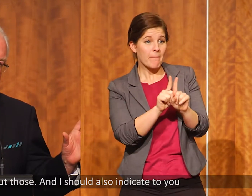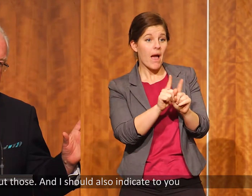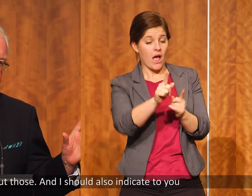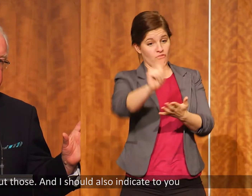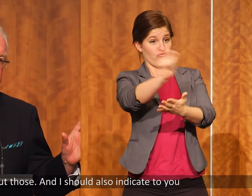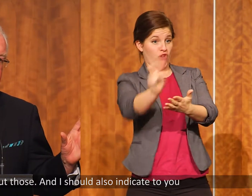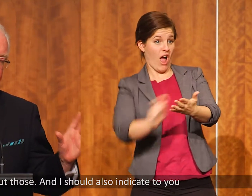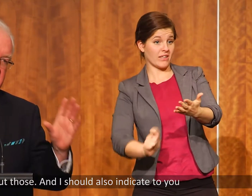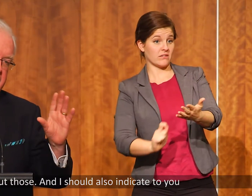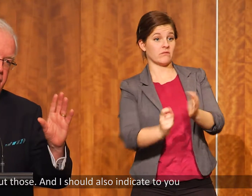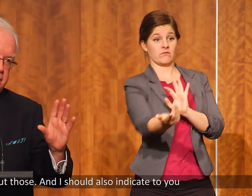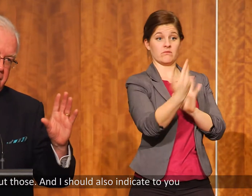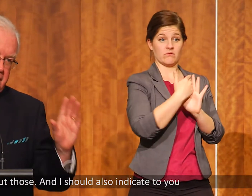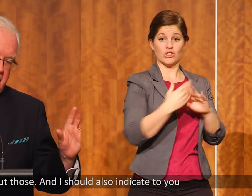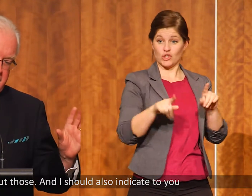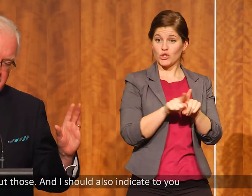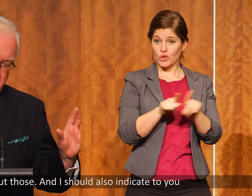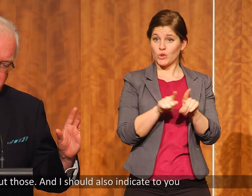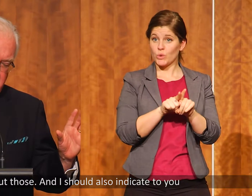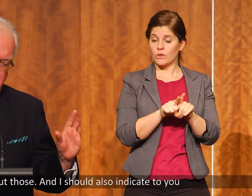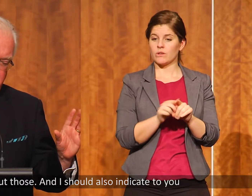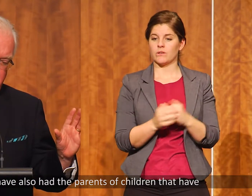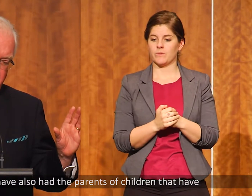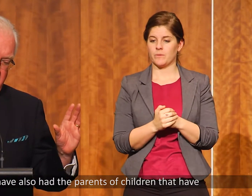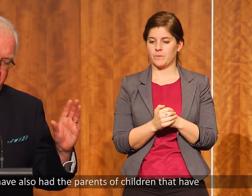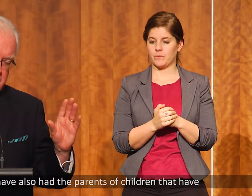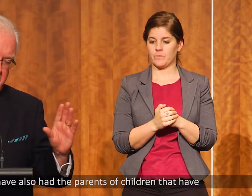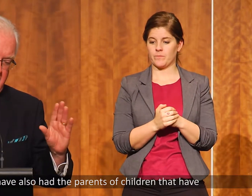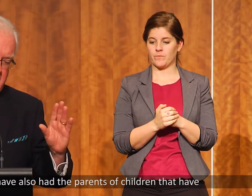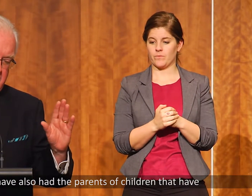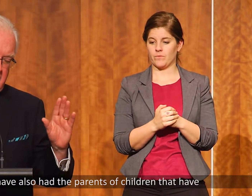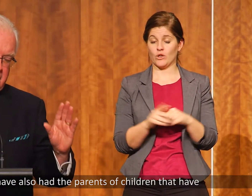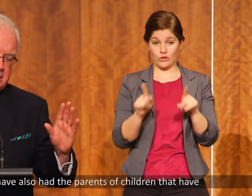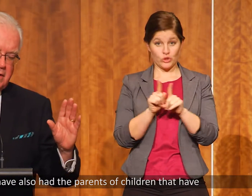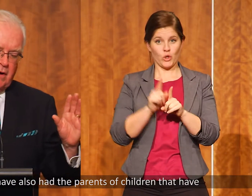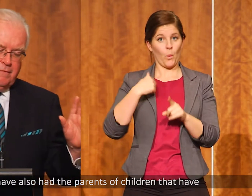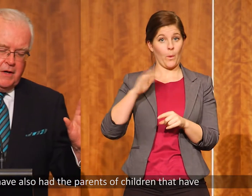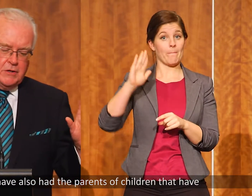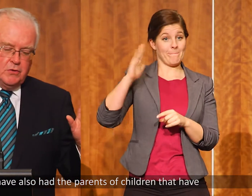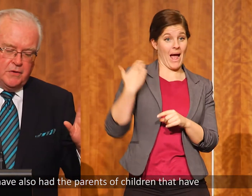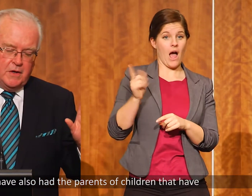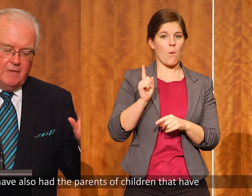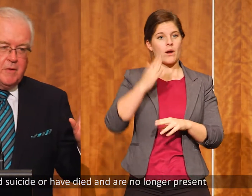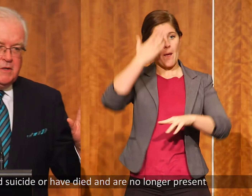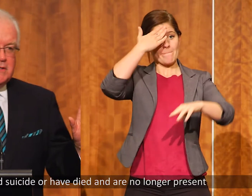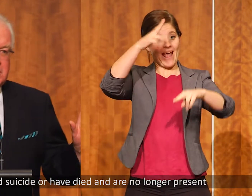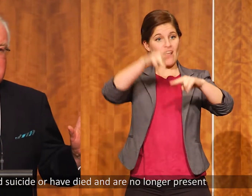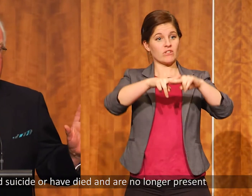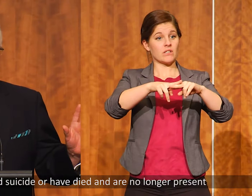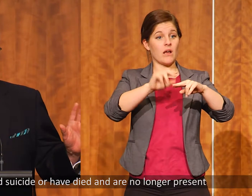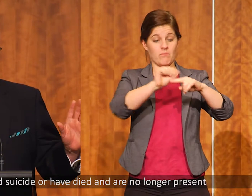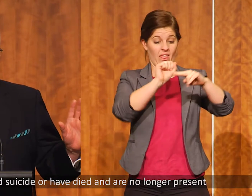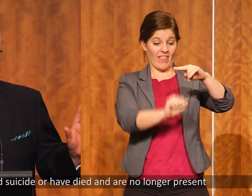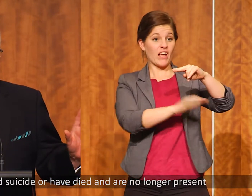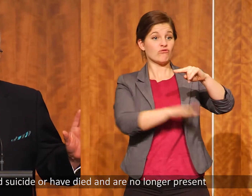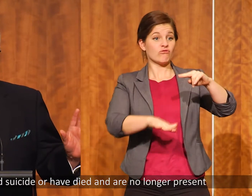us about those. And I should also indicate to you that we have also had the parents of children that have committed suicide